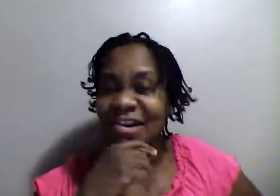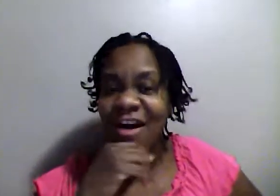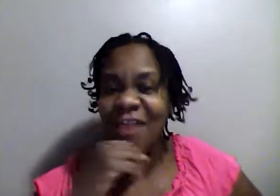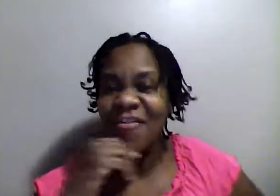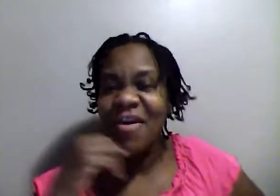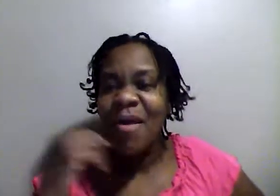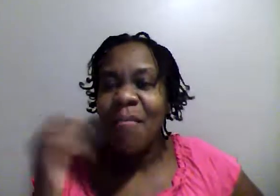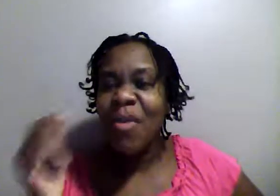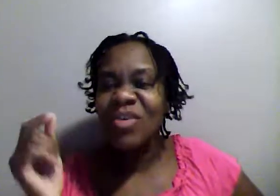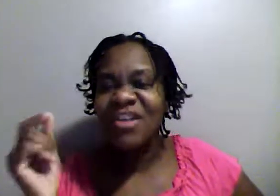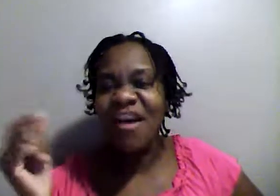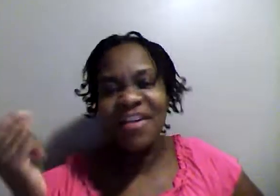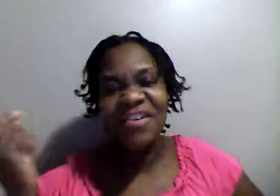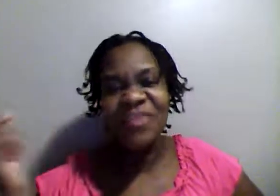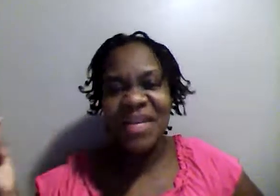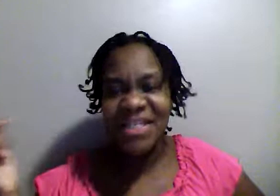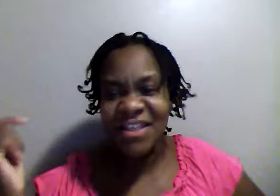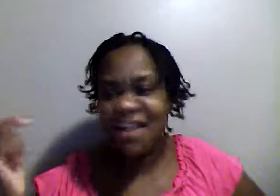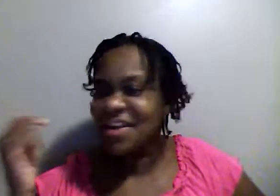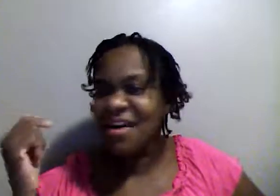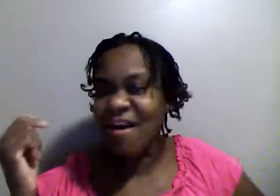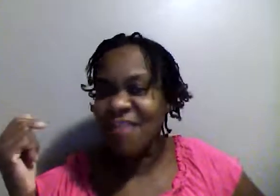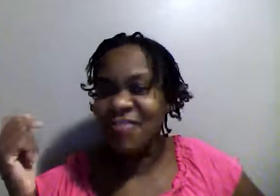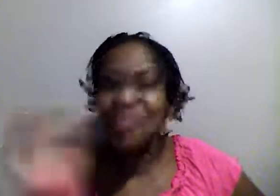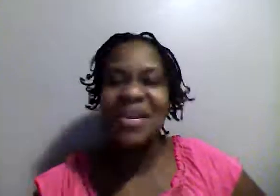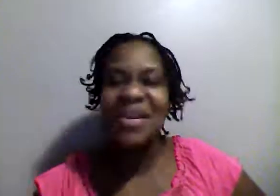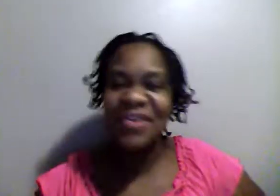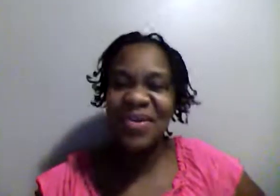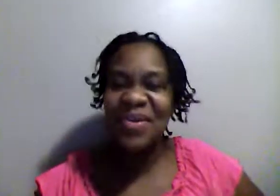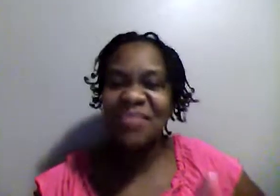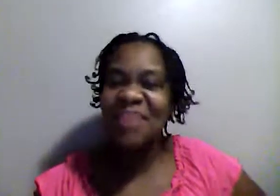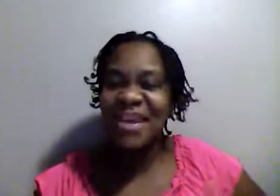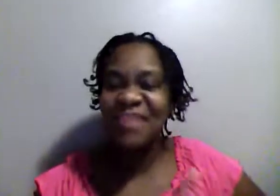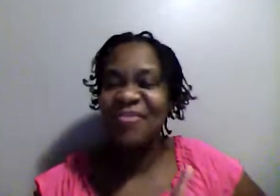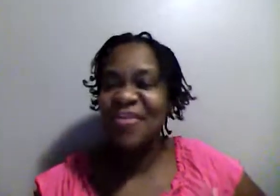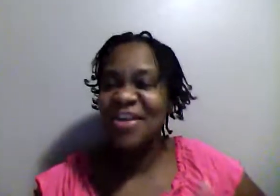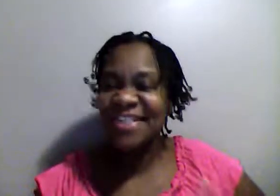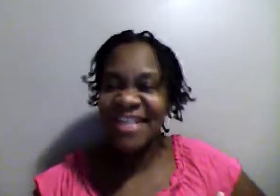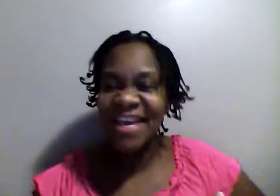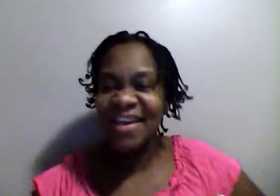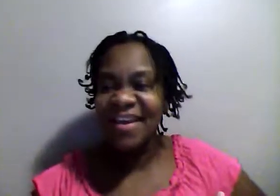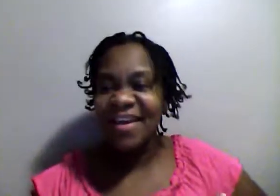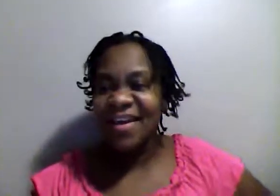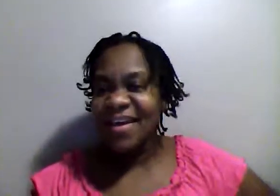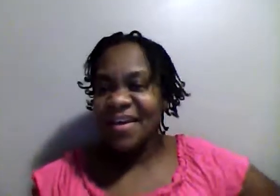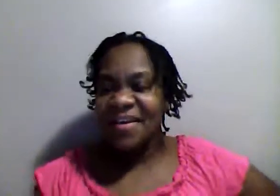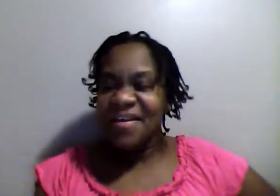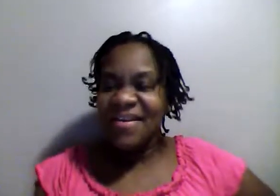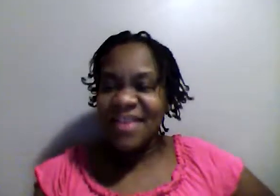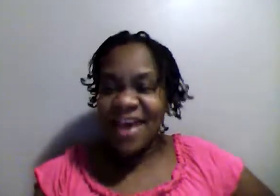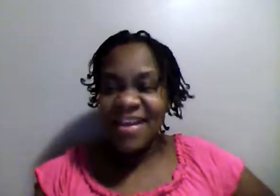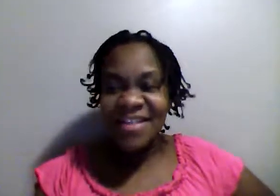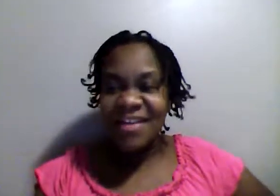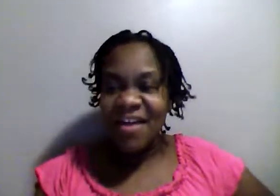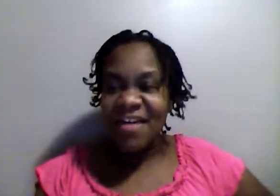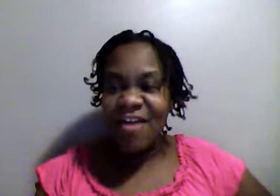off. Most gardeners, when they're starting off, tomato is going to be the first thing that they start off